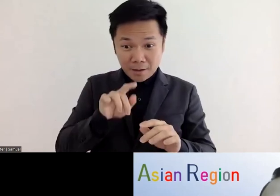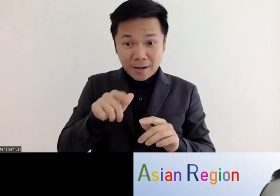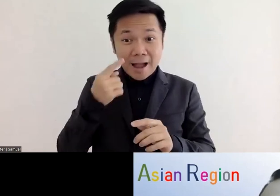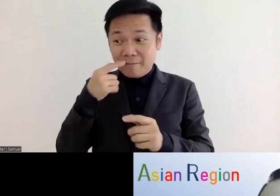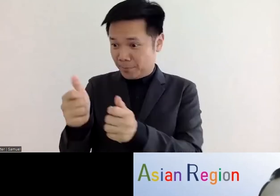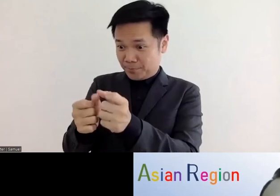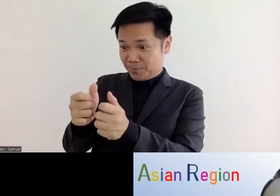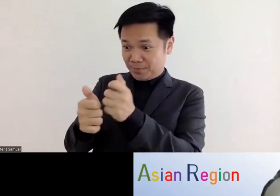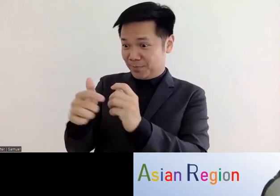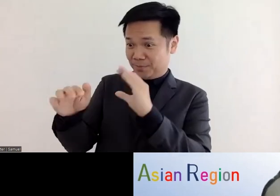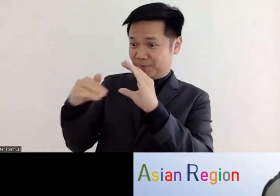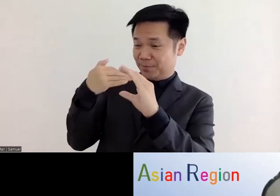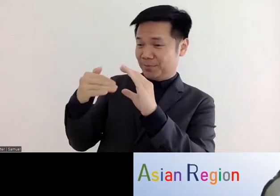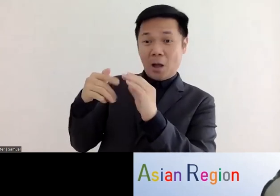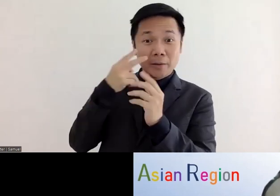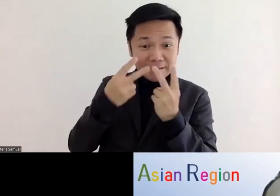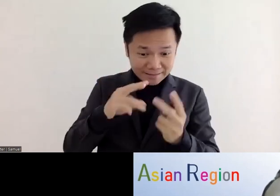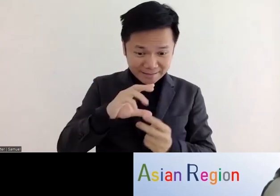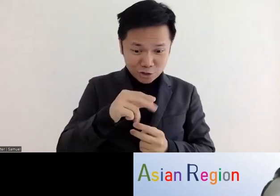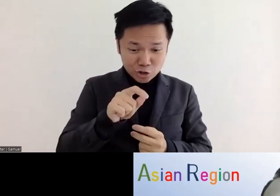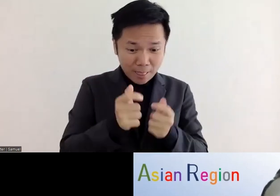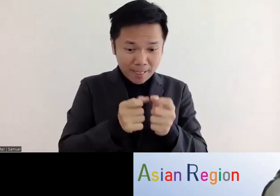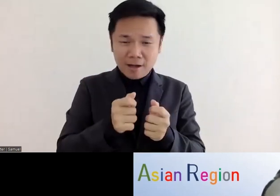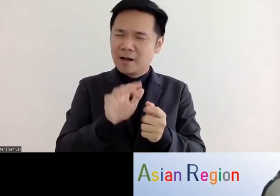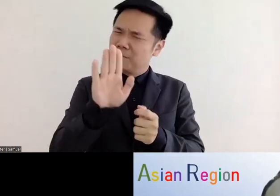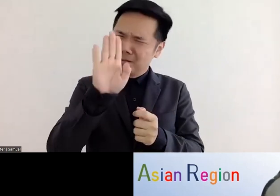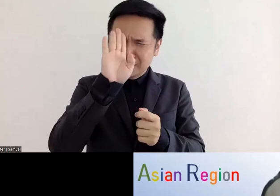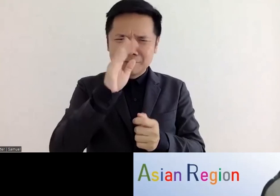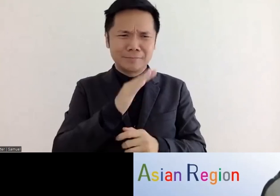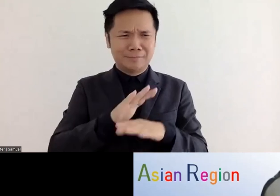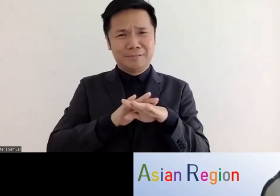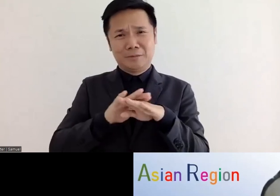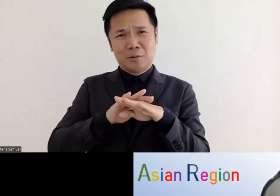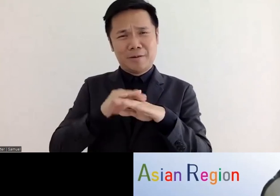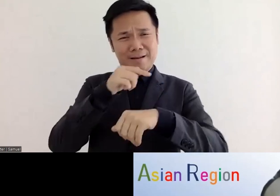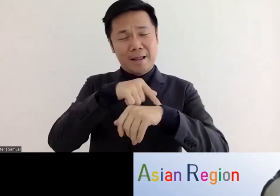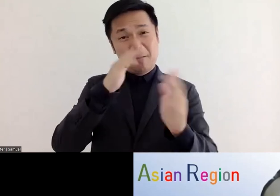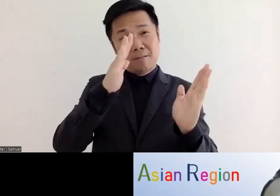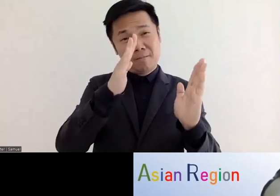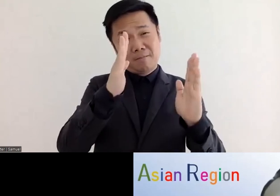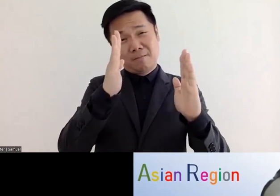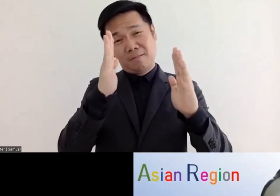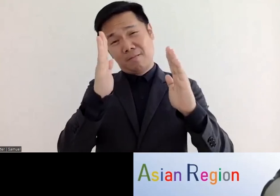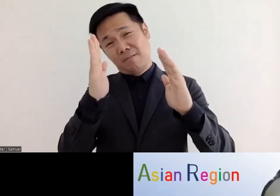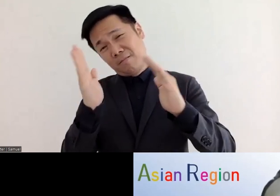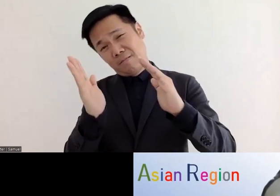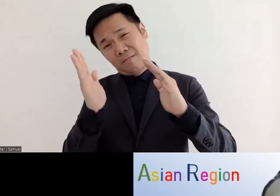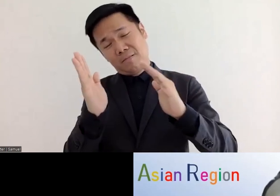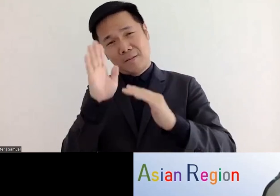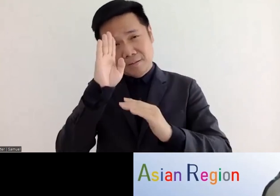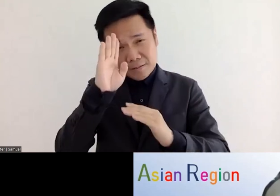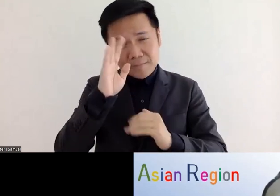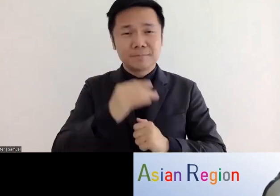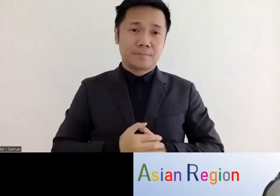messages on the chat box that we have to close as we are over time. And I